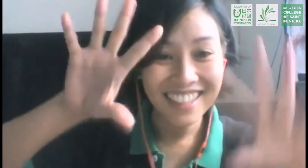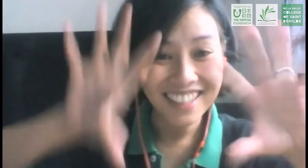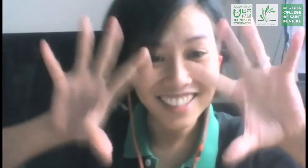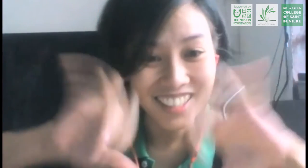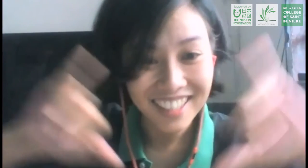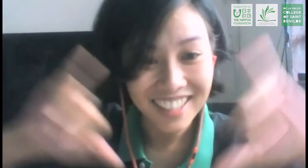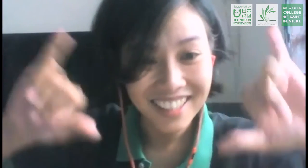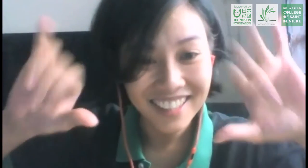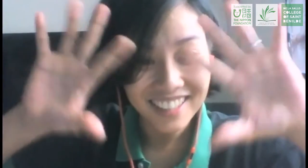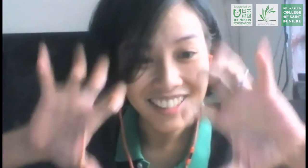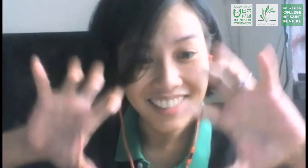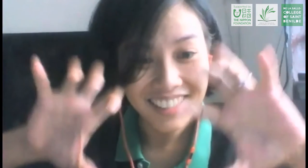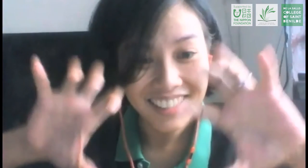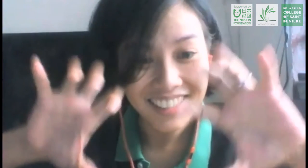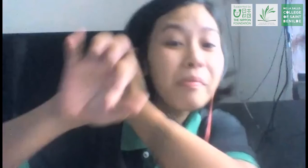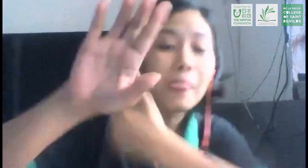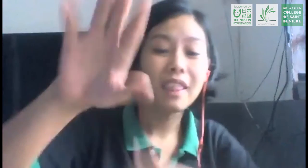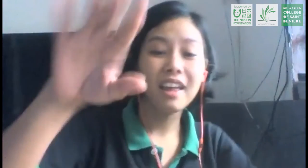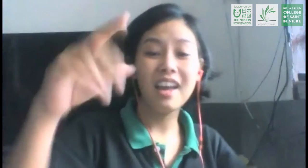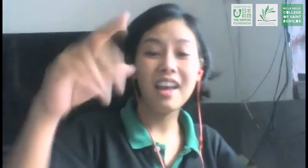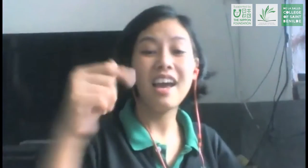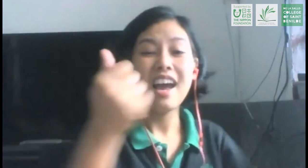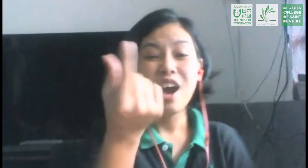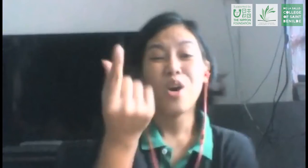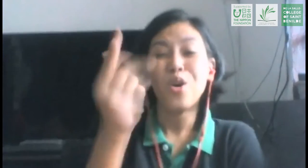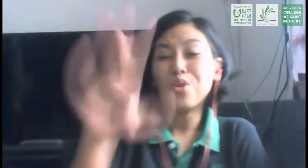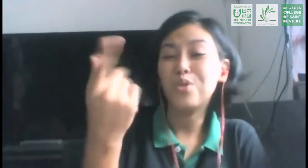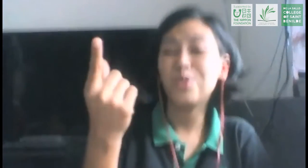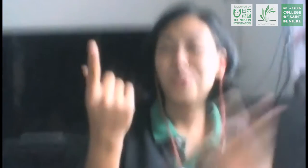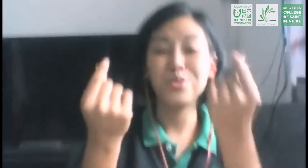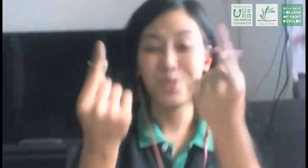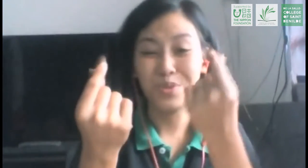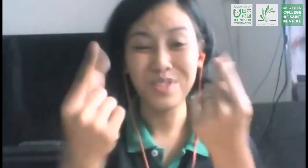all right. Is it good now? I'm good. Okay.